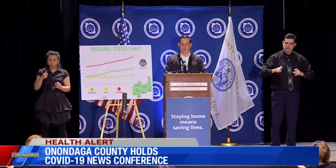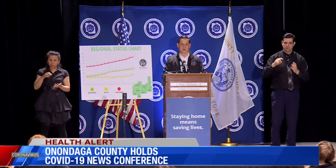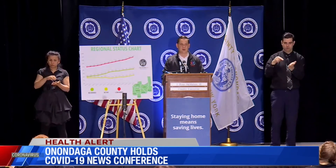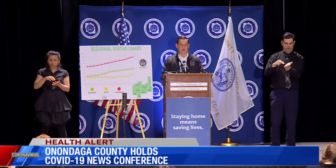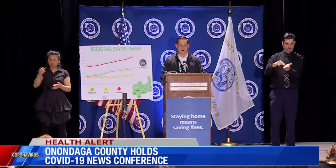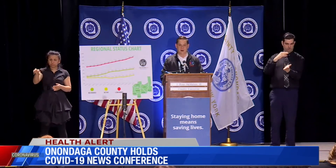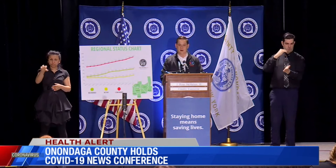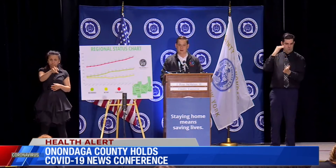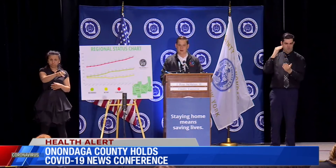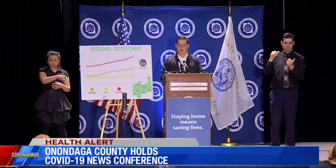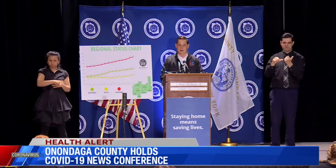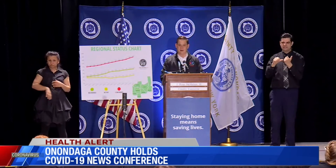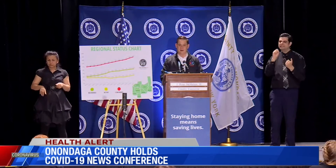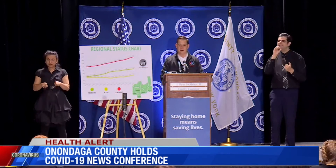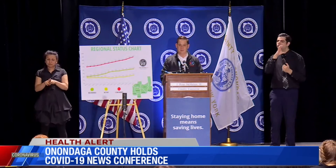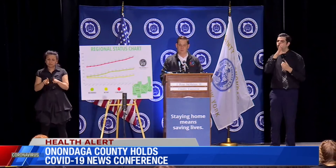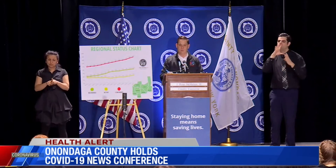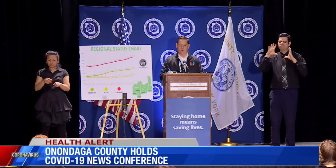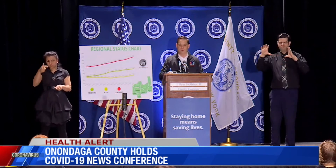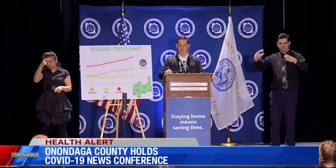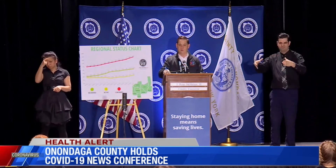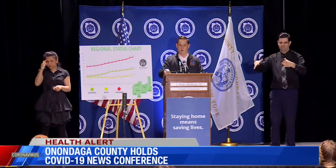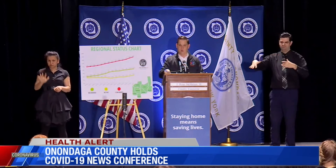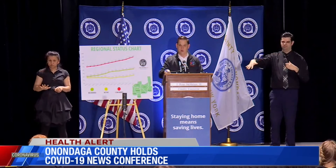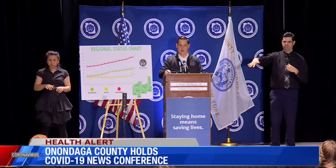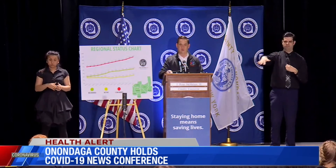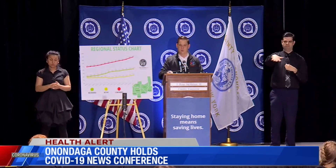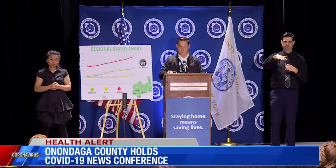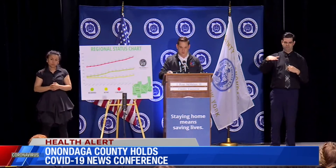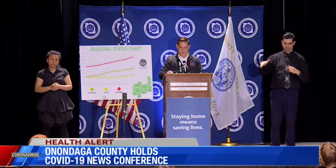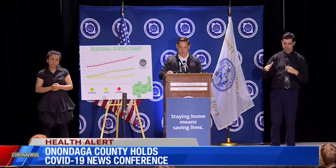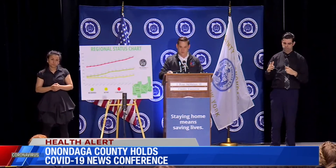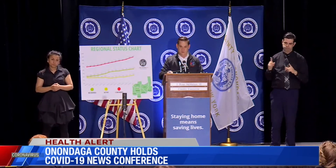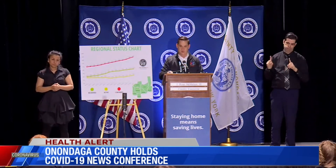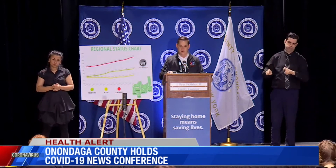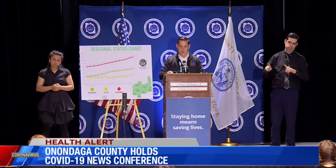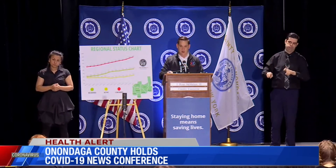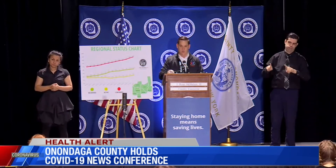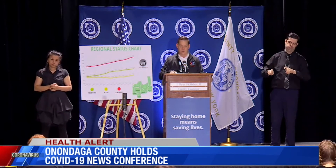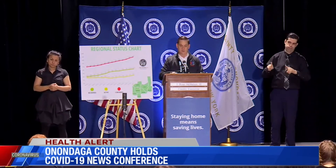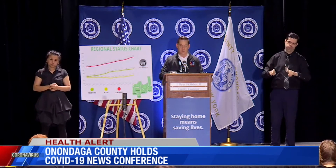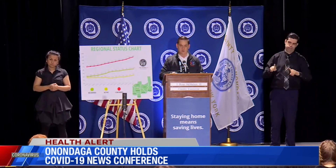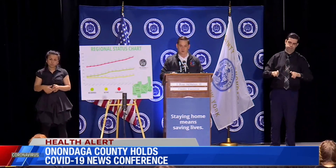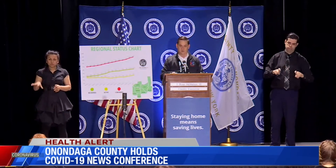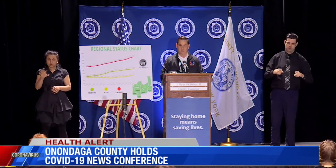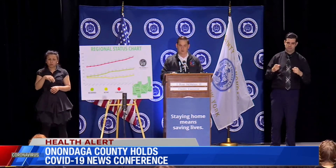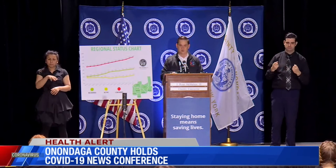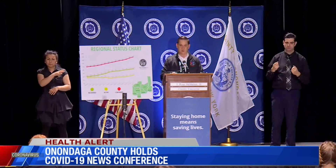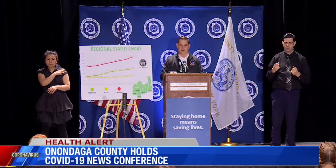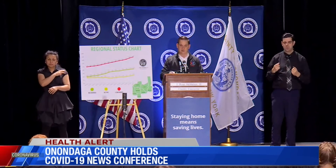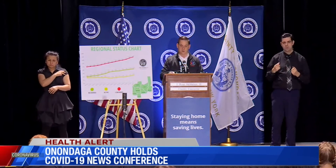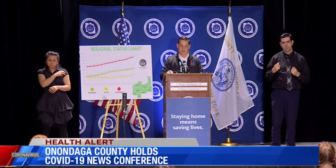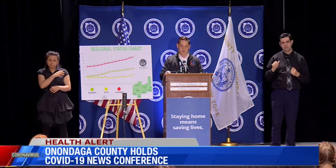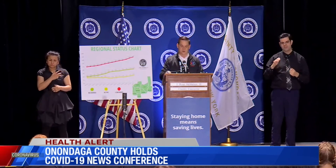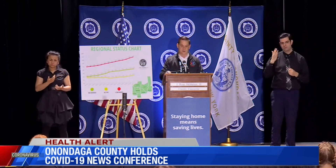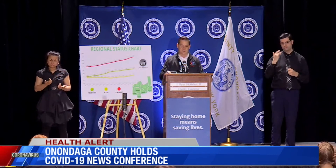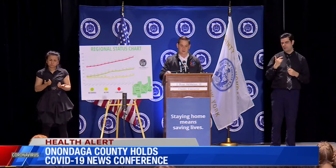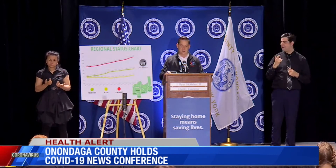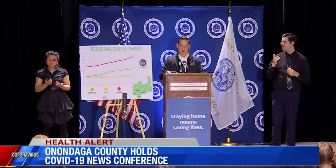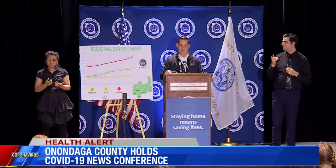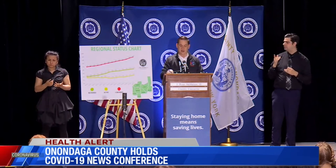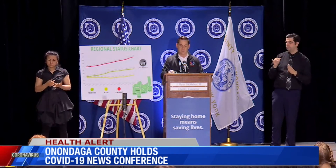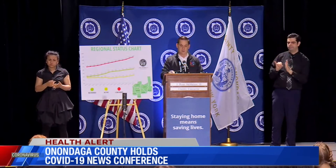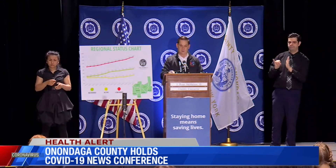assisted living, and moving forward, everybody's going to do this. We just started doing it first. Why is everybody going to do this?